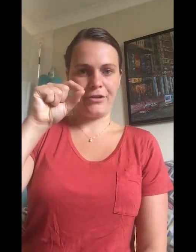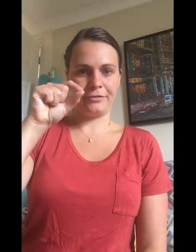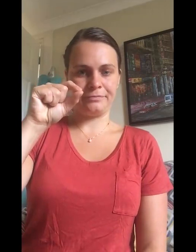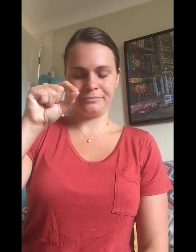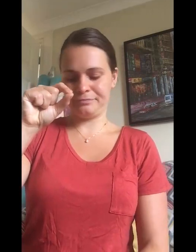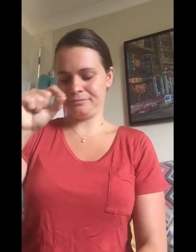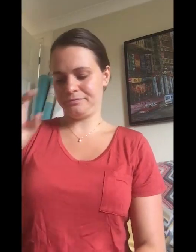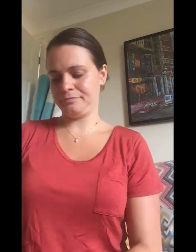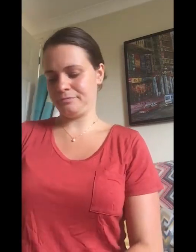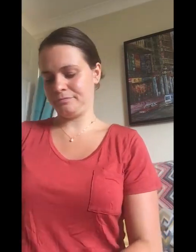11.